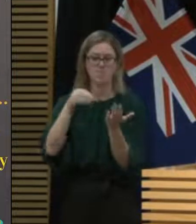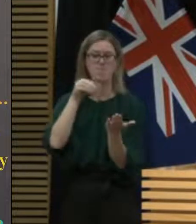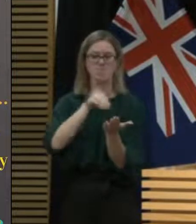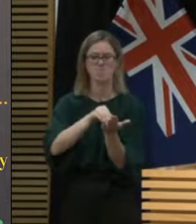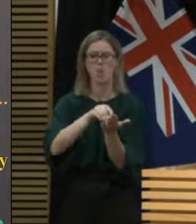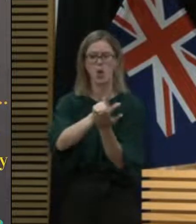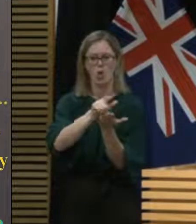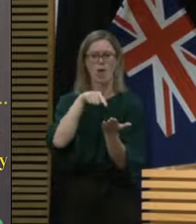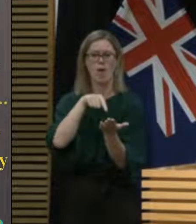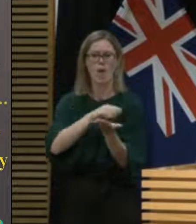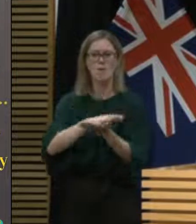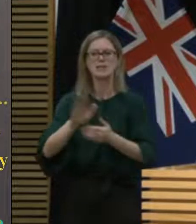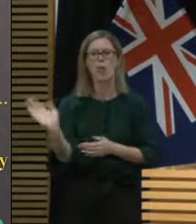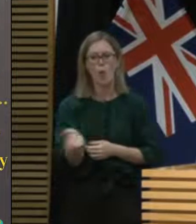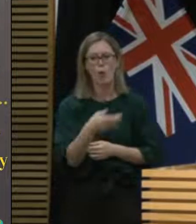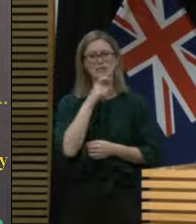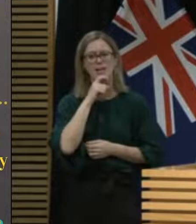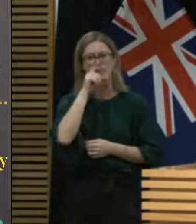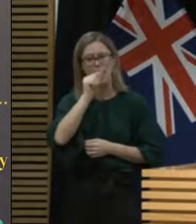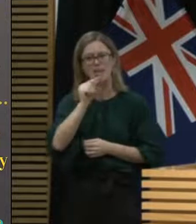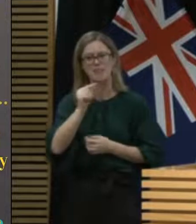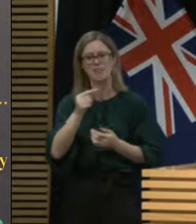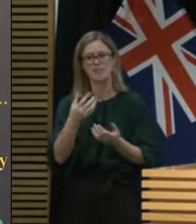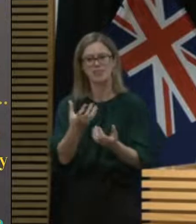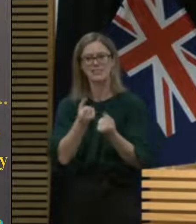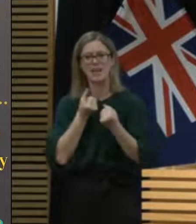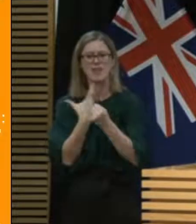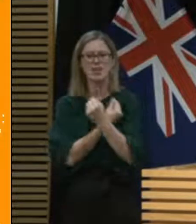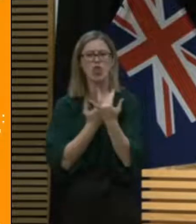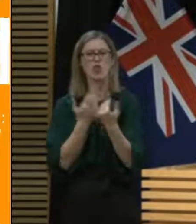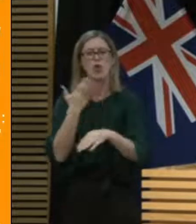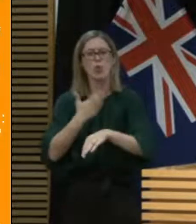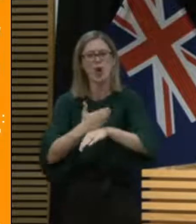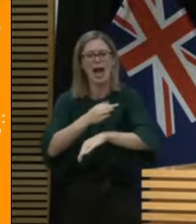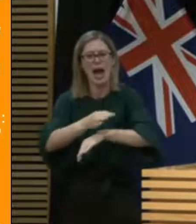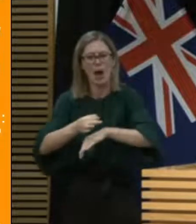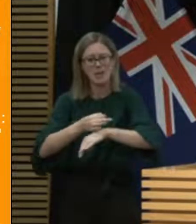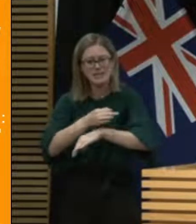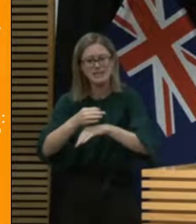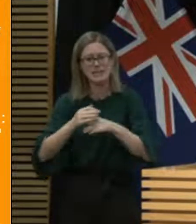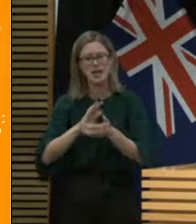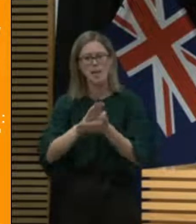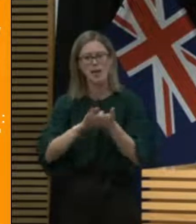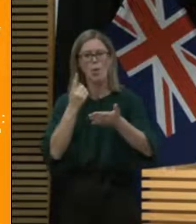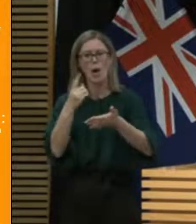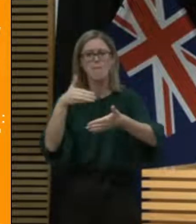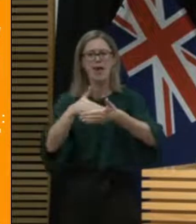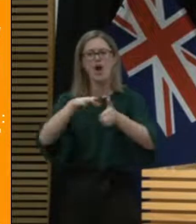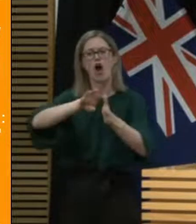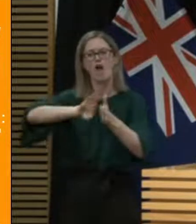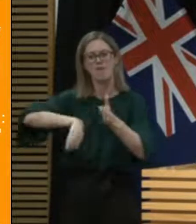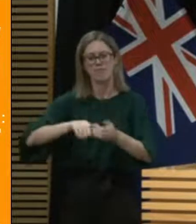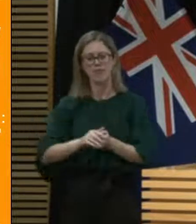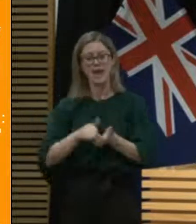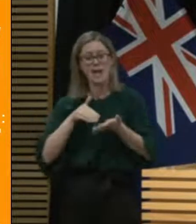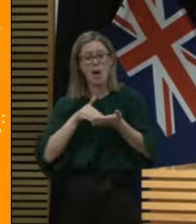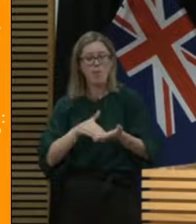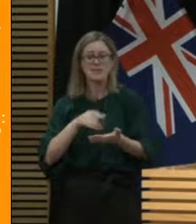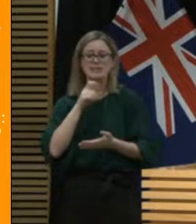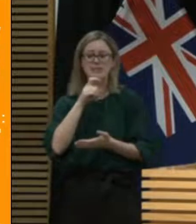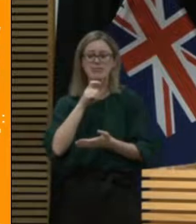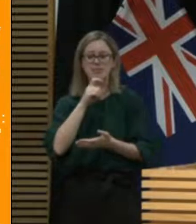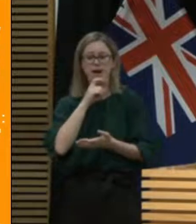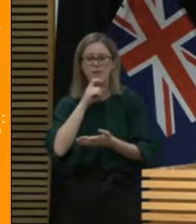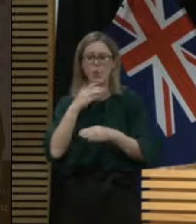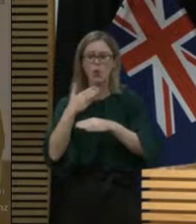that all employees can get vaccinated during work hours, removing a potential barrier and helping employers to raise vaccination coverage